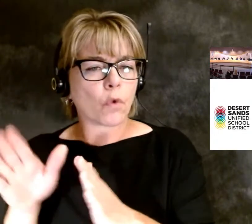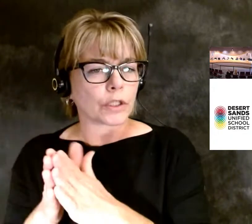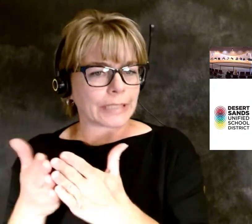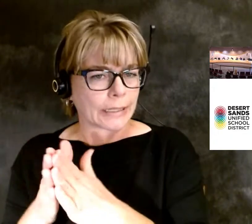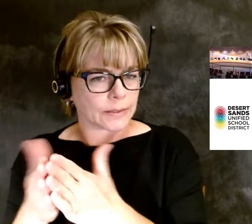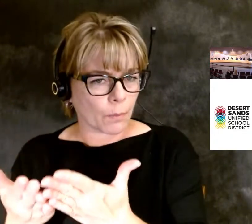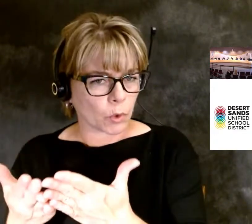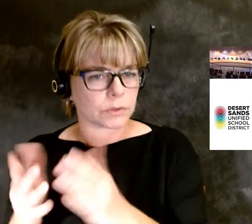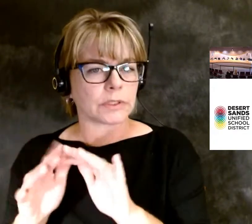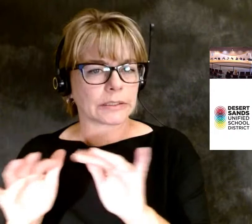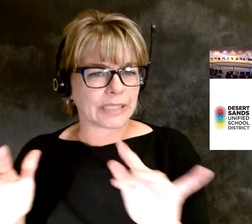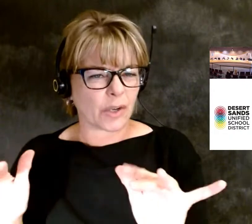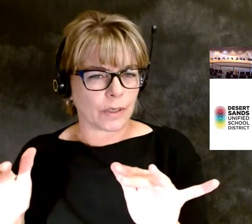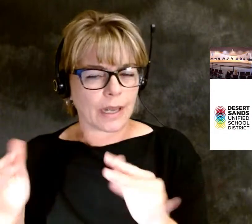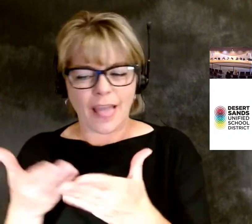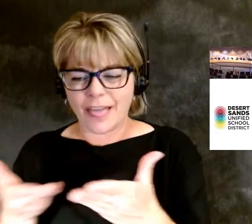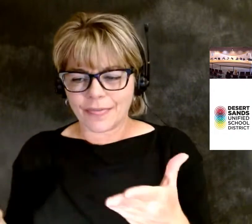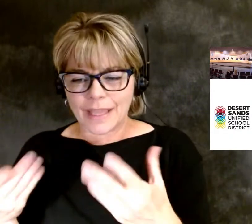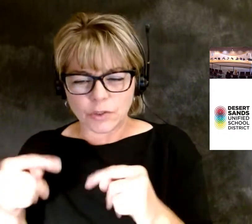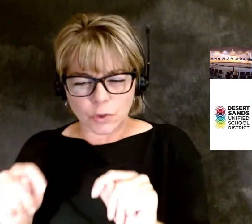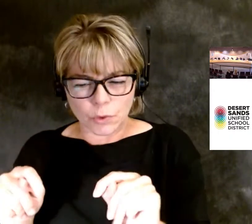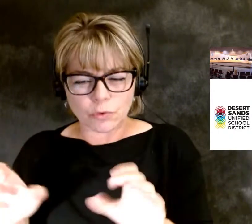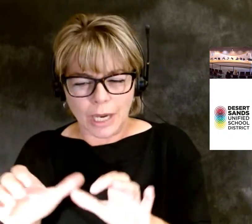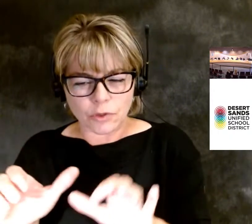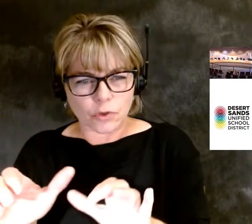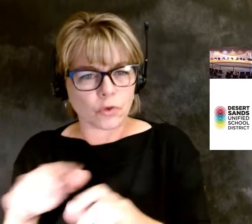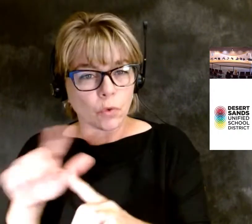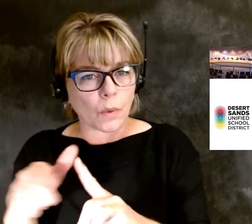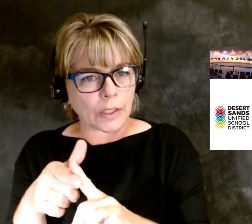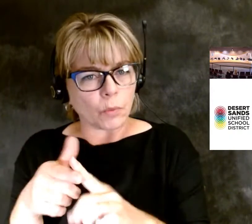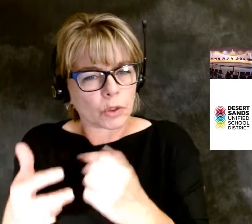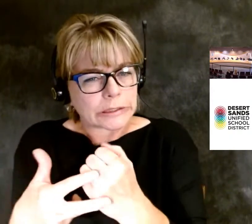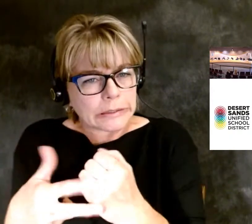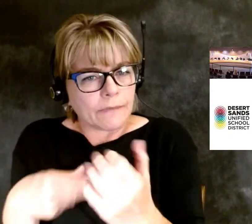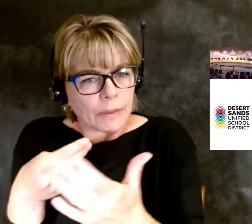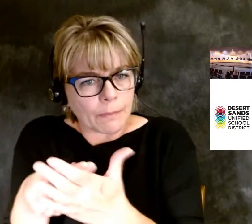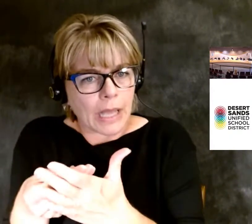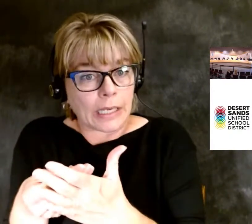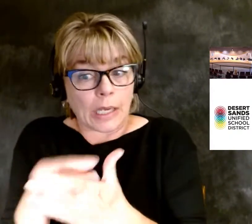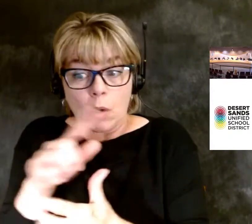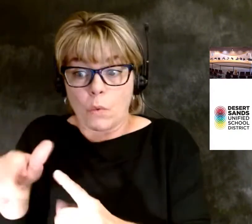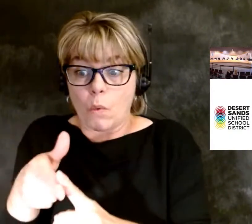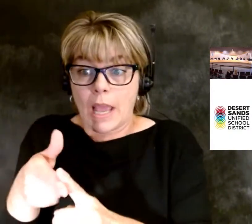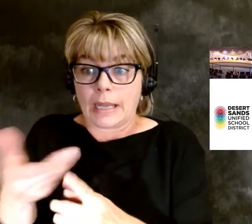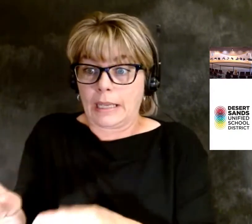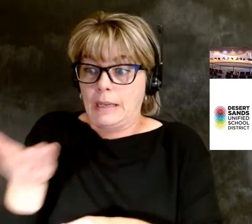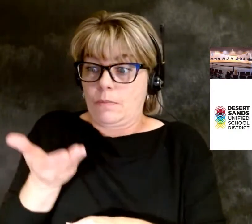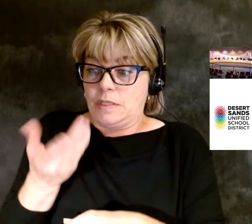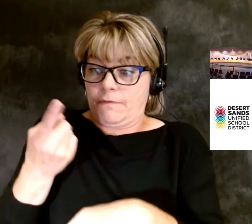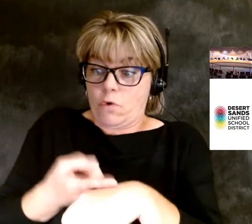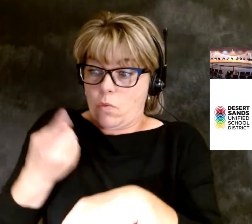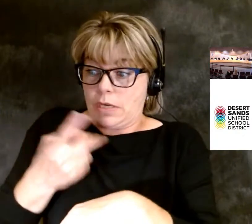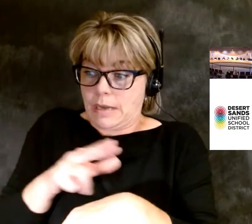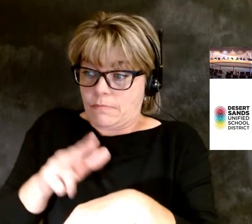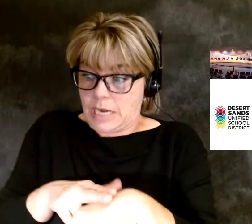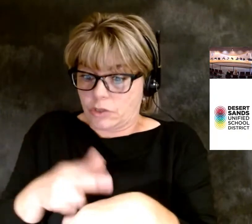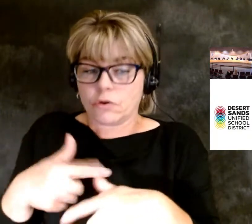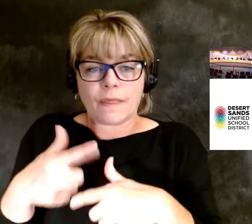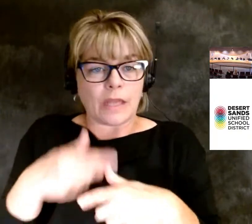when you're trying to be fiscally prudent with spending dollars. When they're come in as a one-time nature, you reserve them for one-time items.